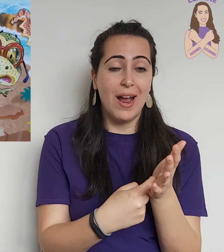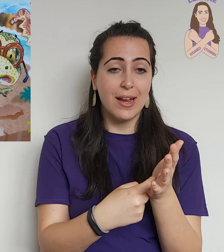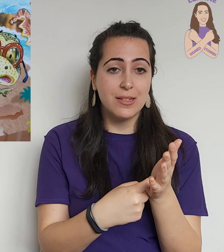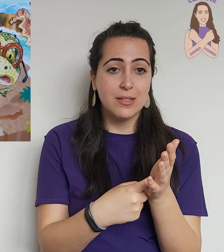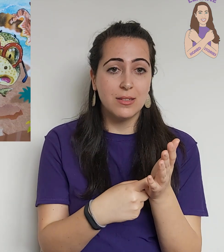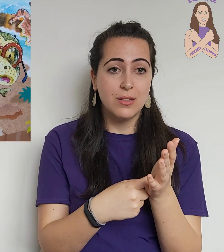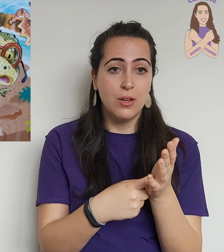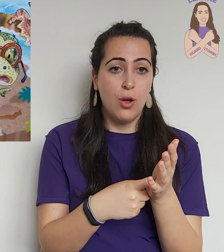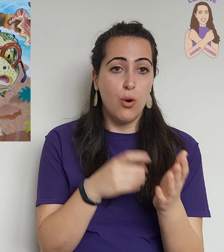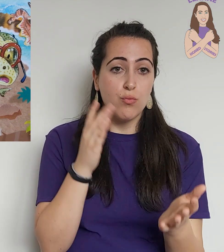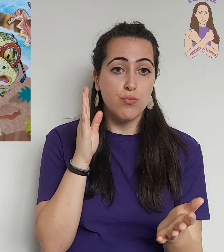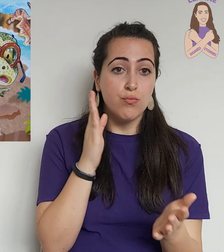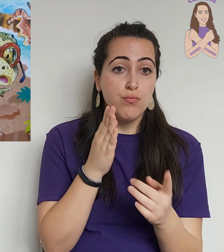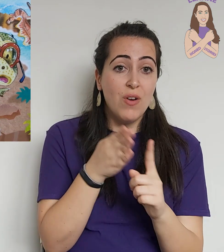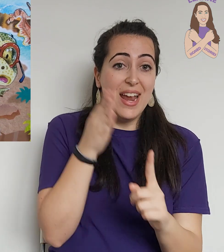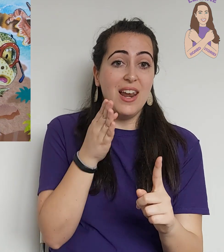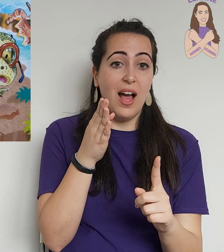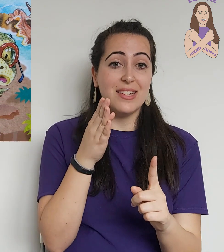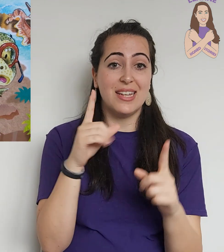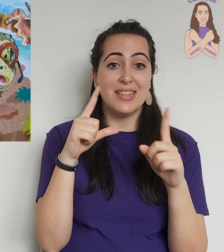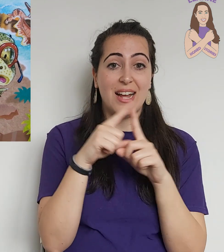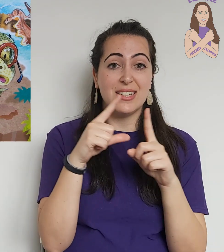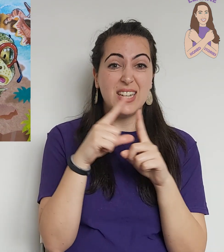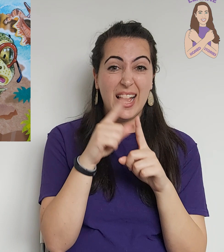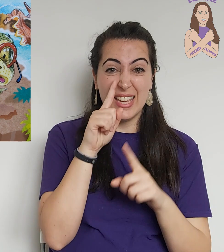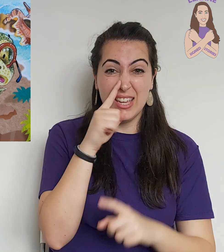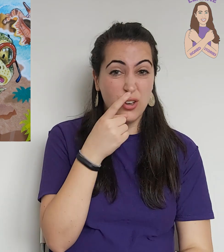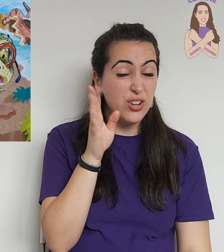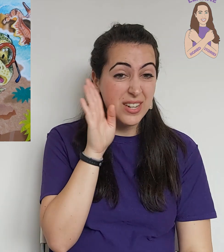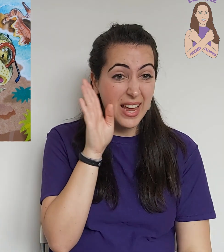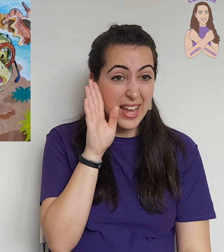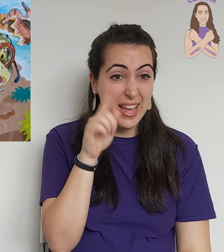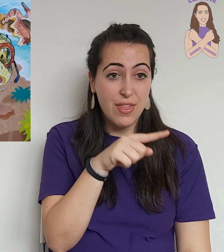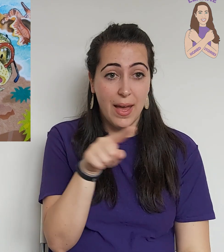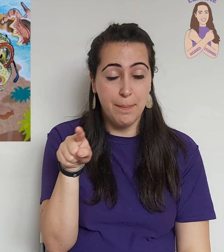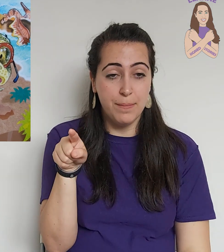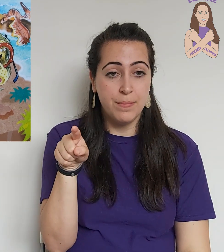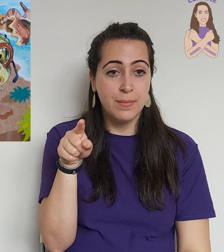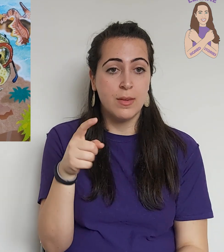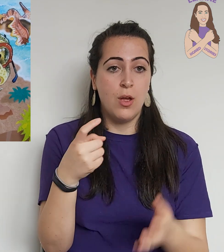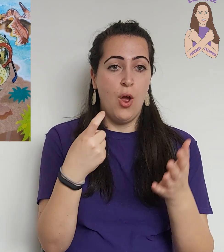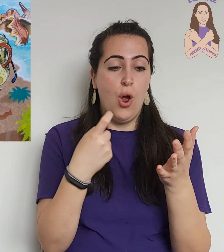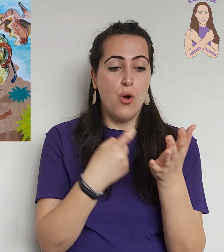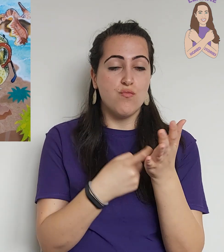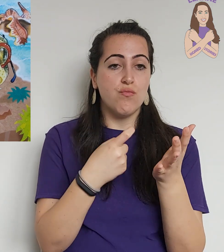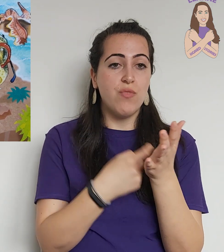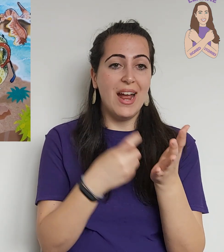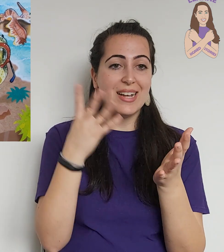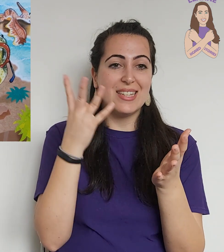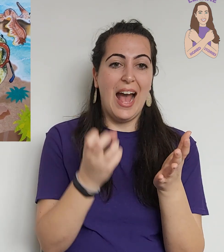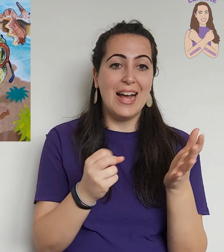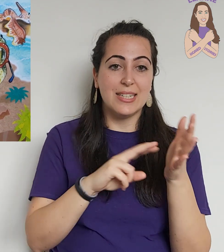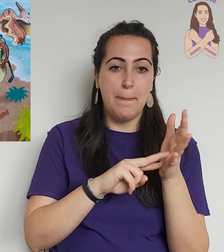Rex, realising that Dachy couldn't hear them. Rex had a